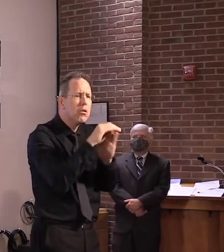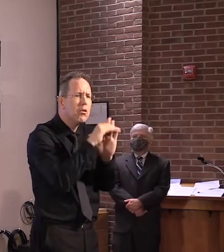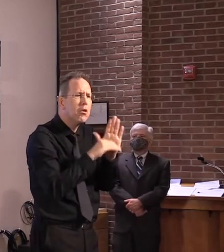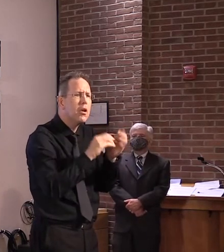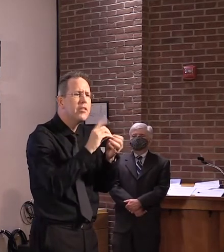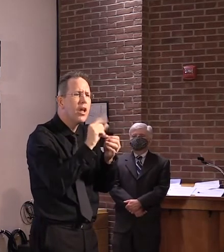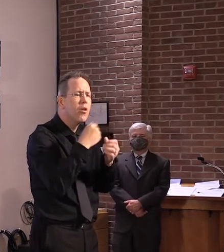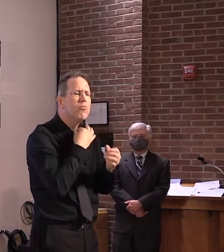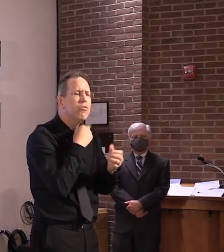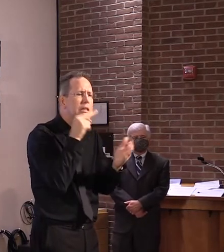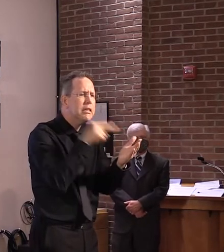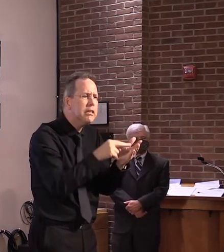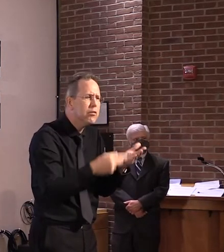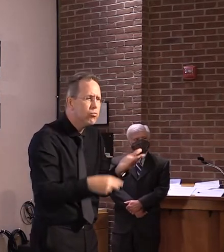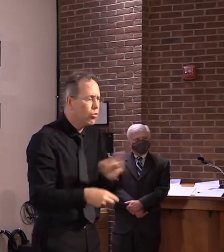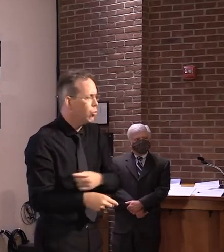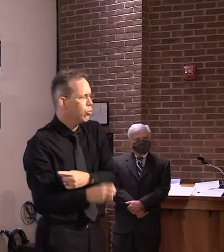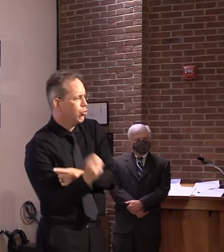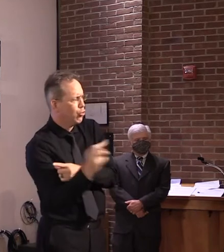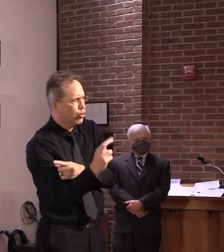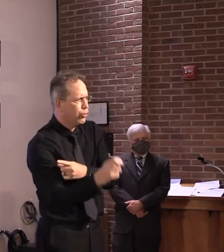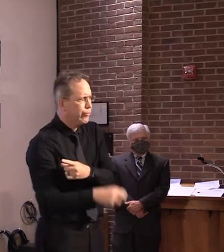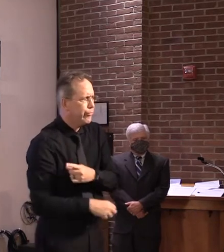Awesome. Thank you.